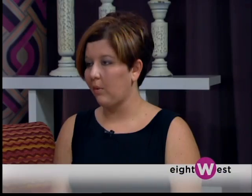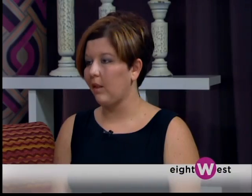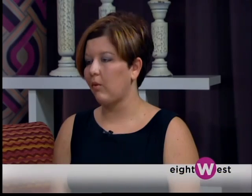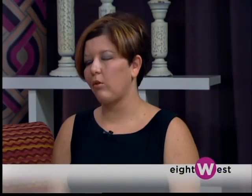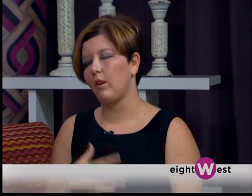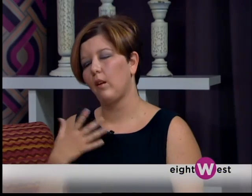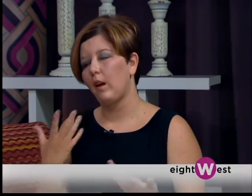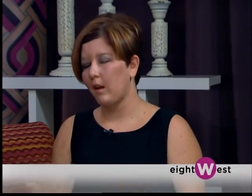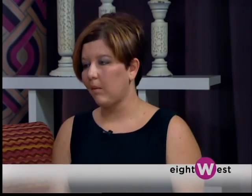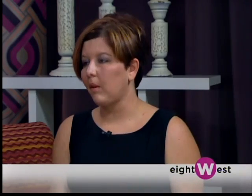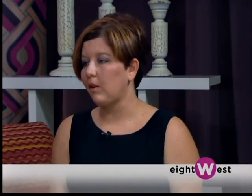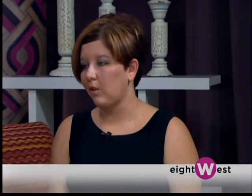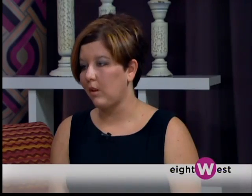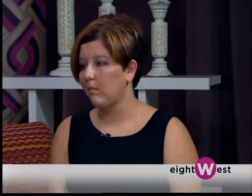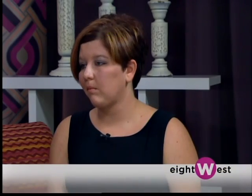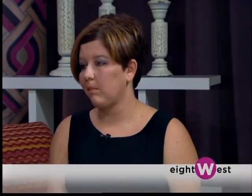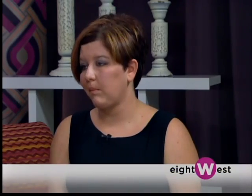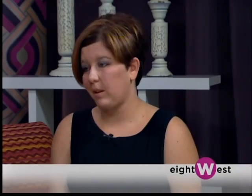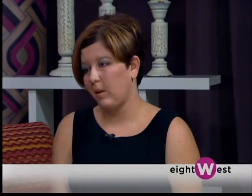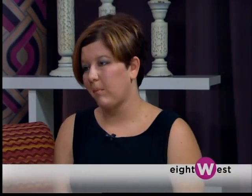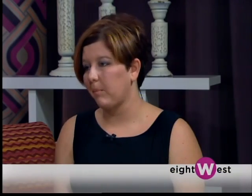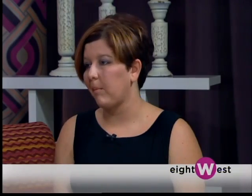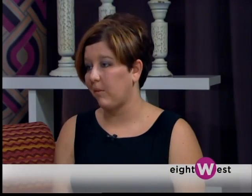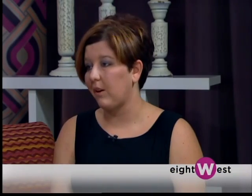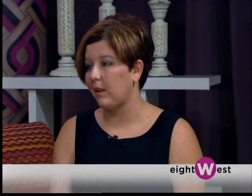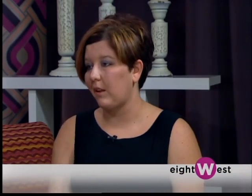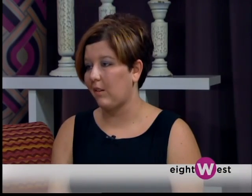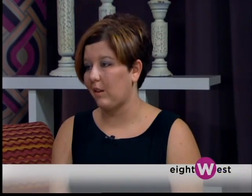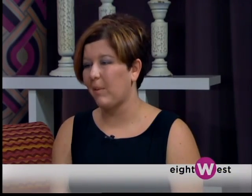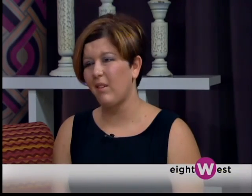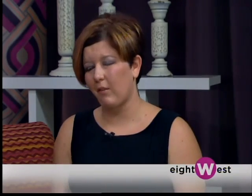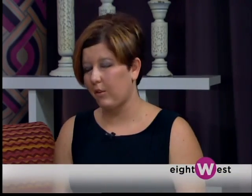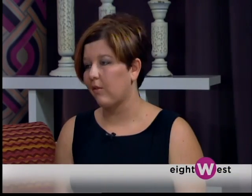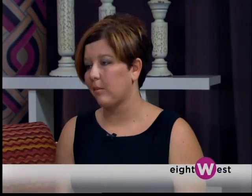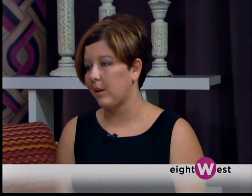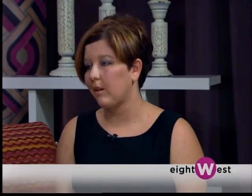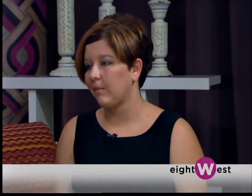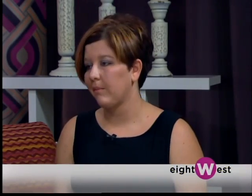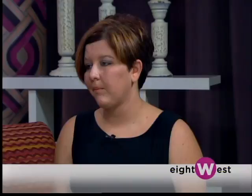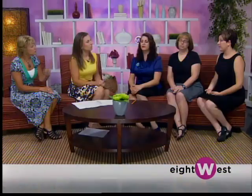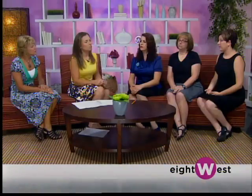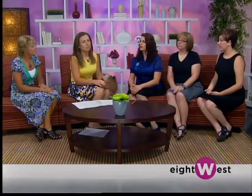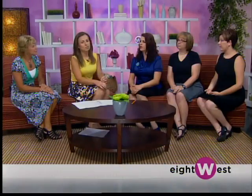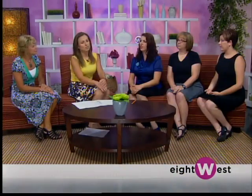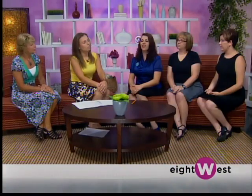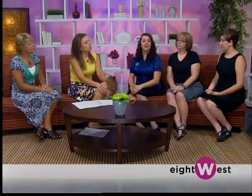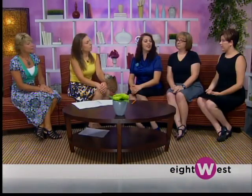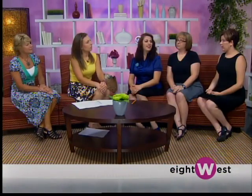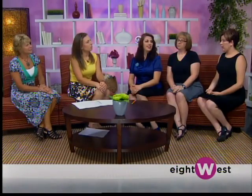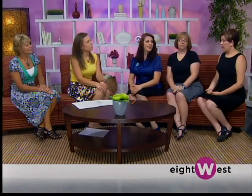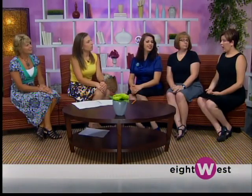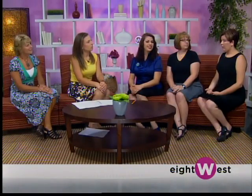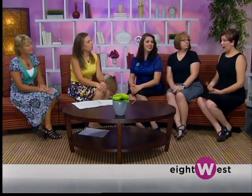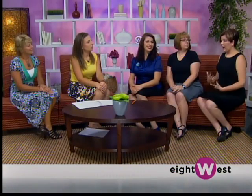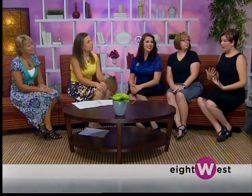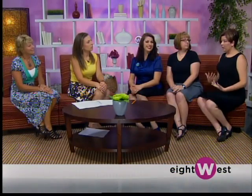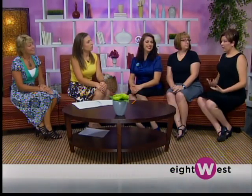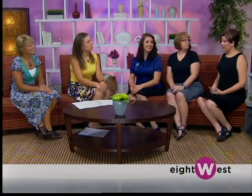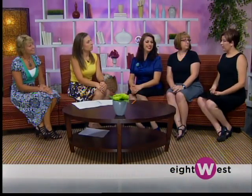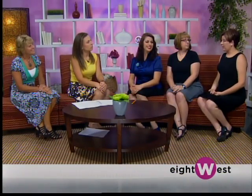with languages, it's something that you can pick up sometimes fairly easily, but it's not for everybody. Why did you decide it was for you? I actually started studying